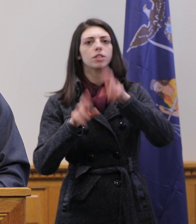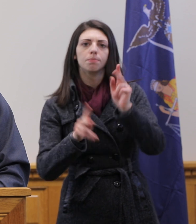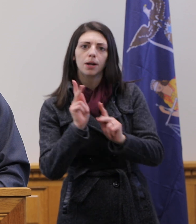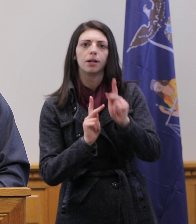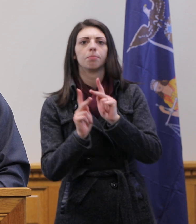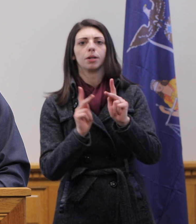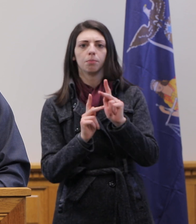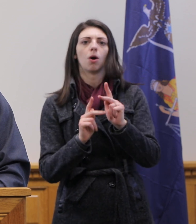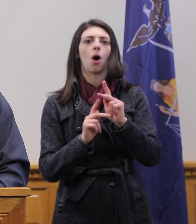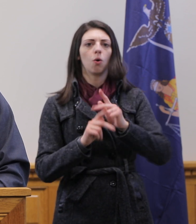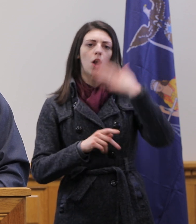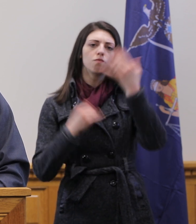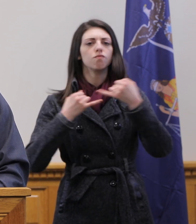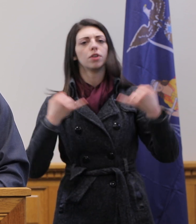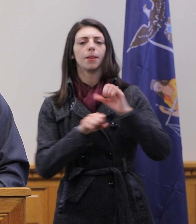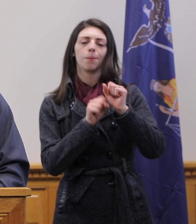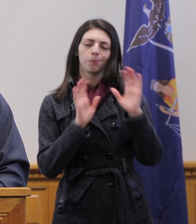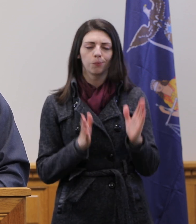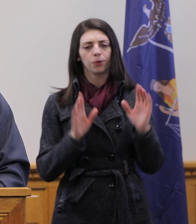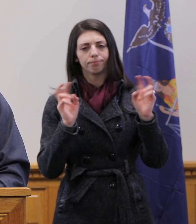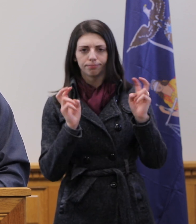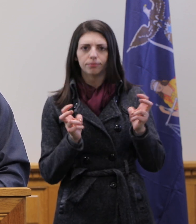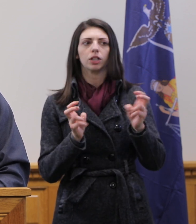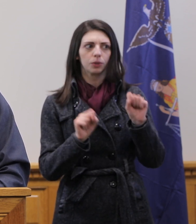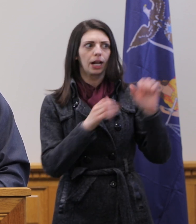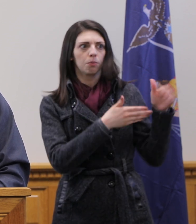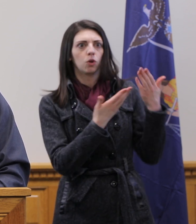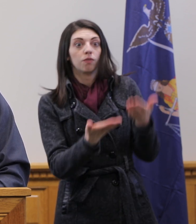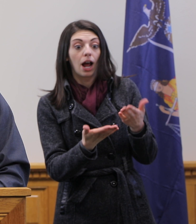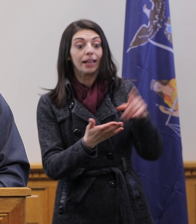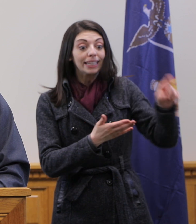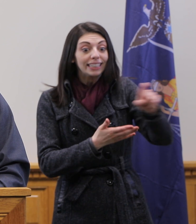vaccinated as soon as possible. The need is much greater than the vaccine supply.